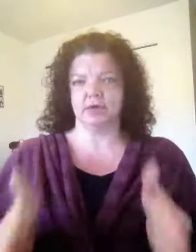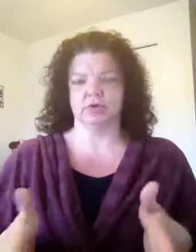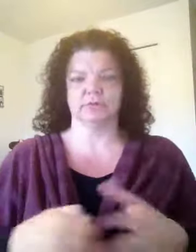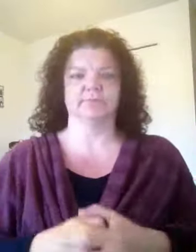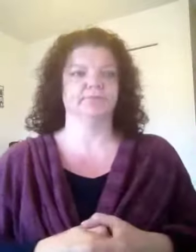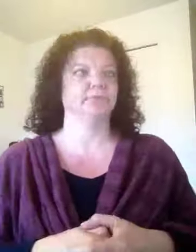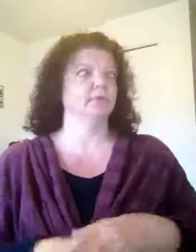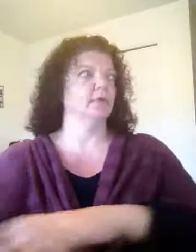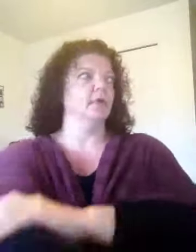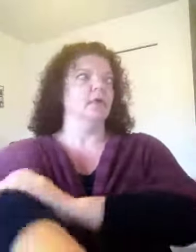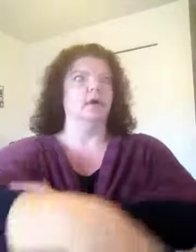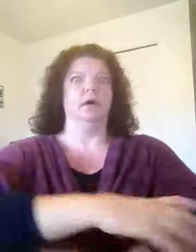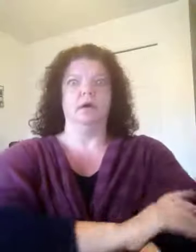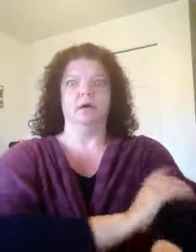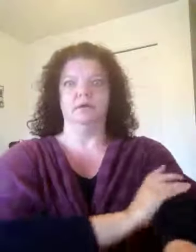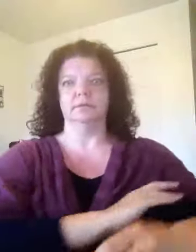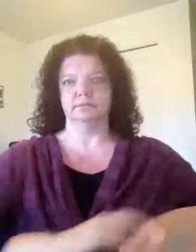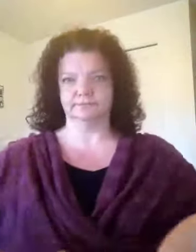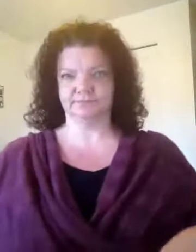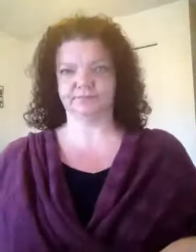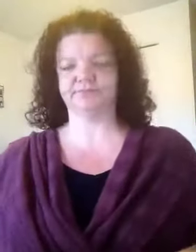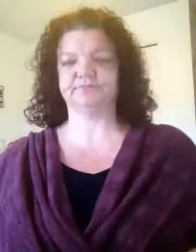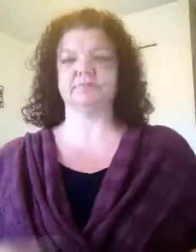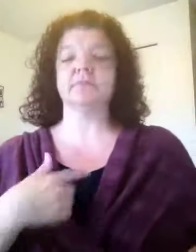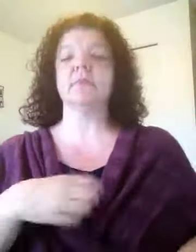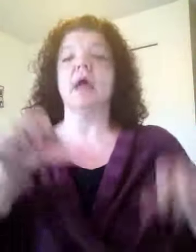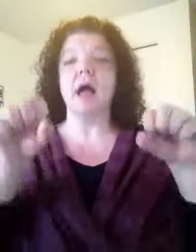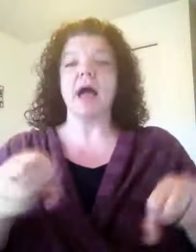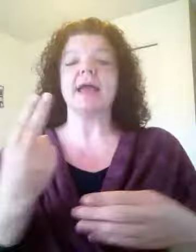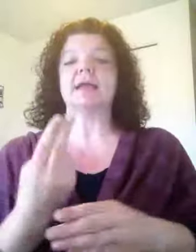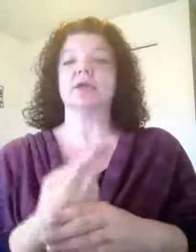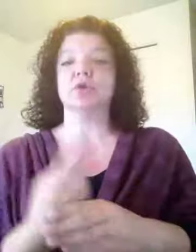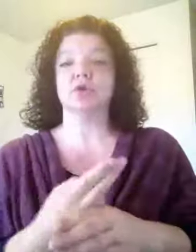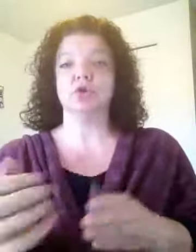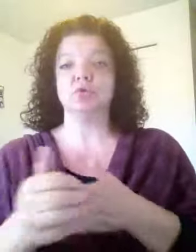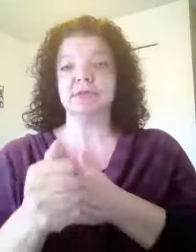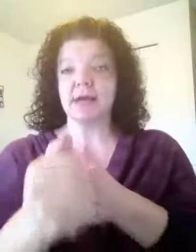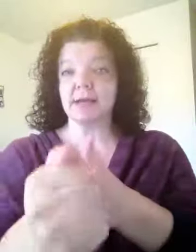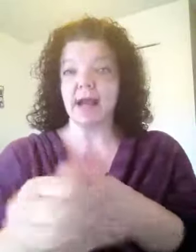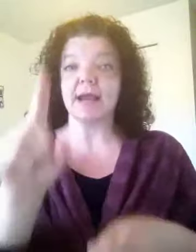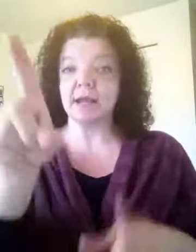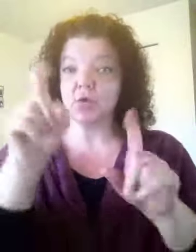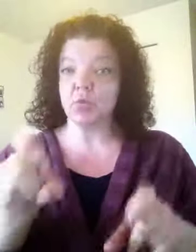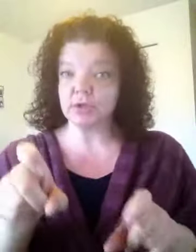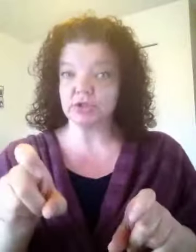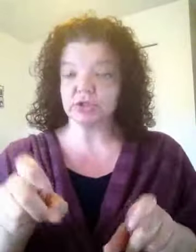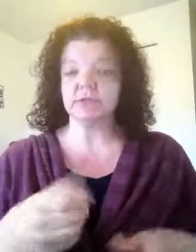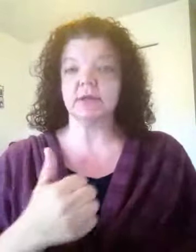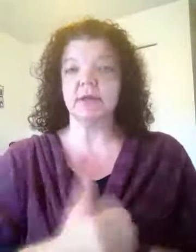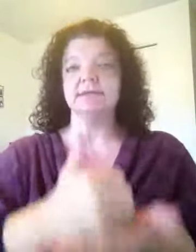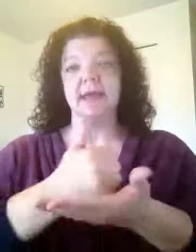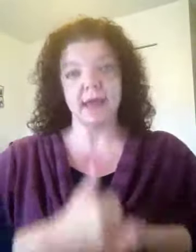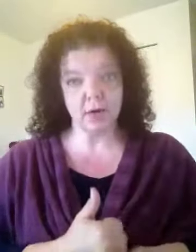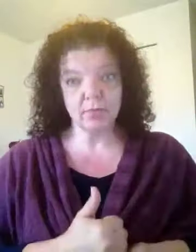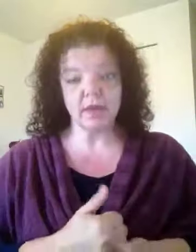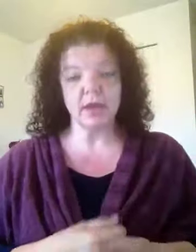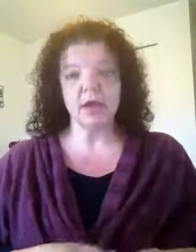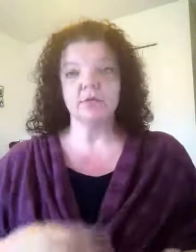says, I can use guiding questions to help me find information that is meaningful and useful. So yesterday we began our